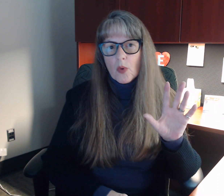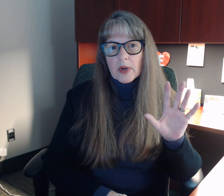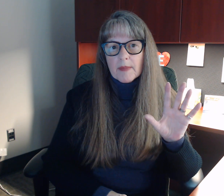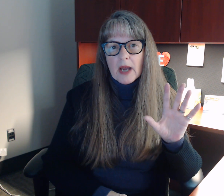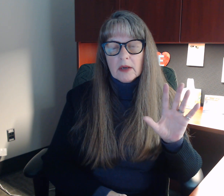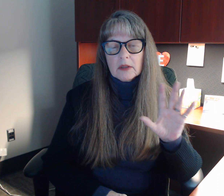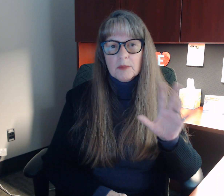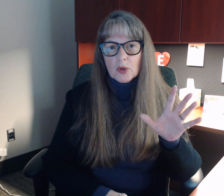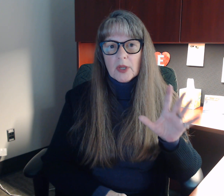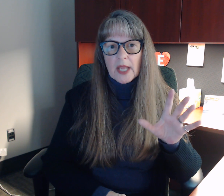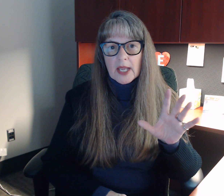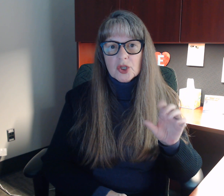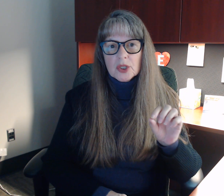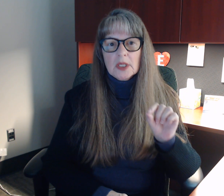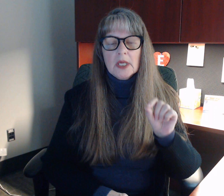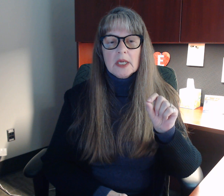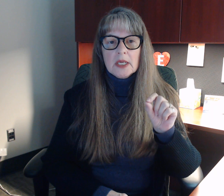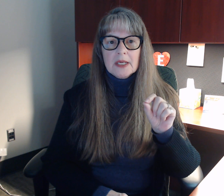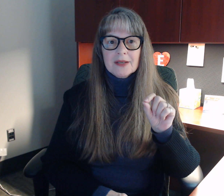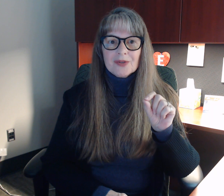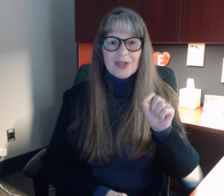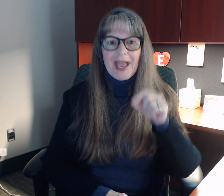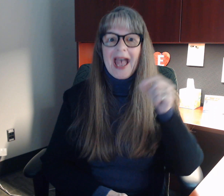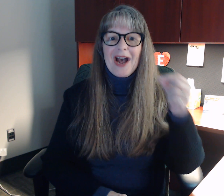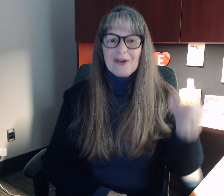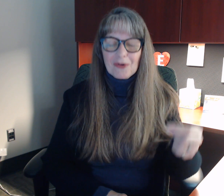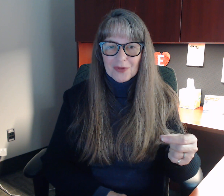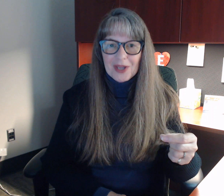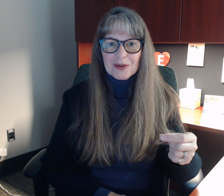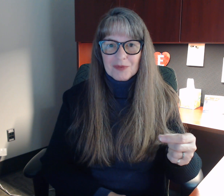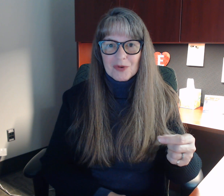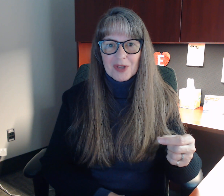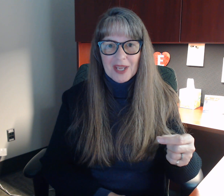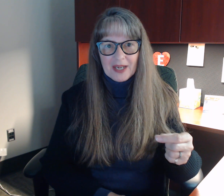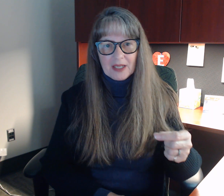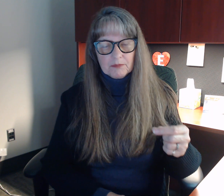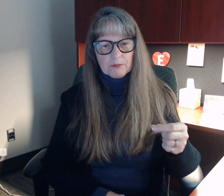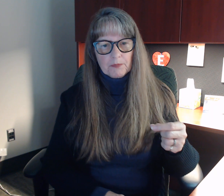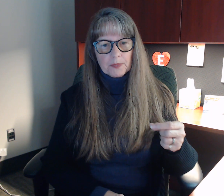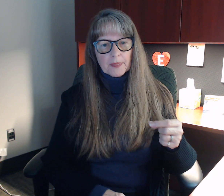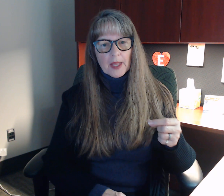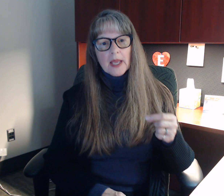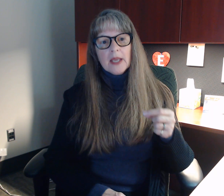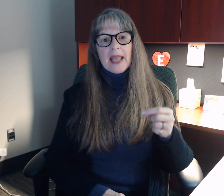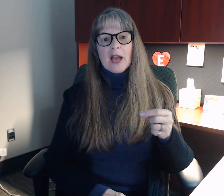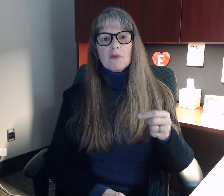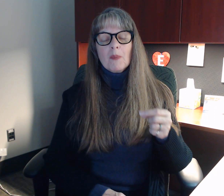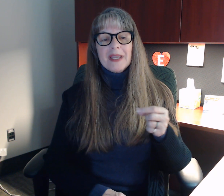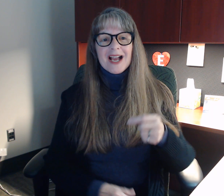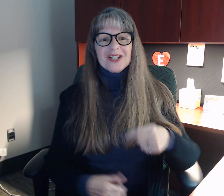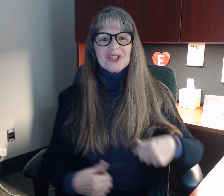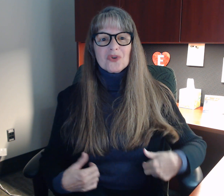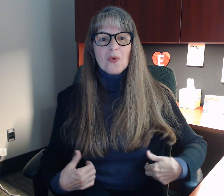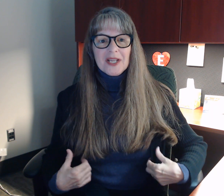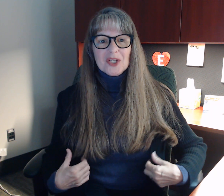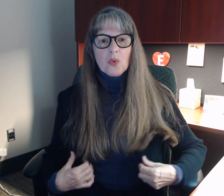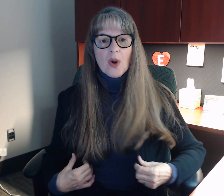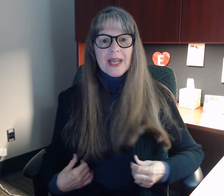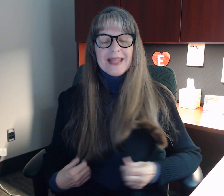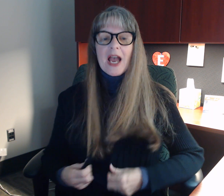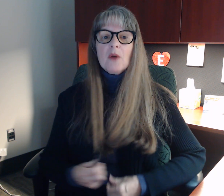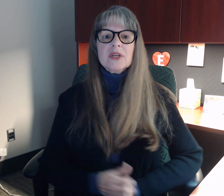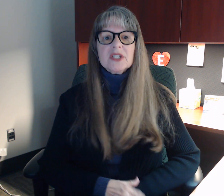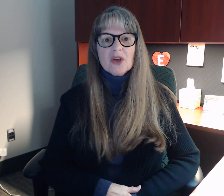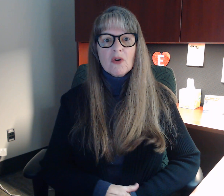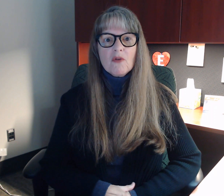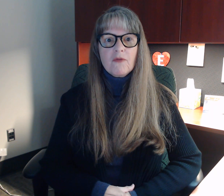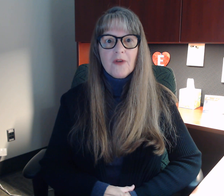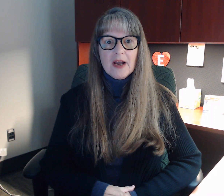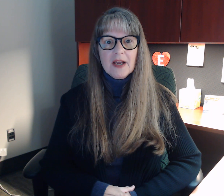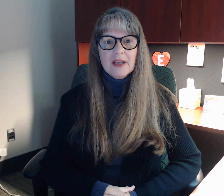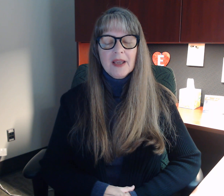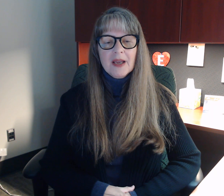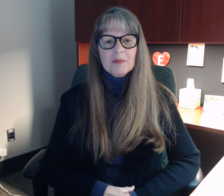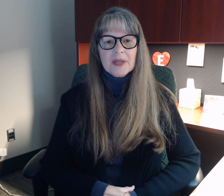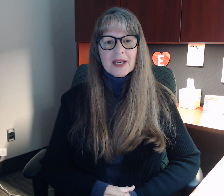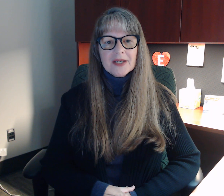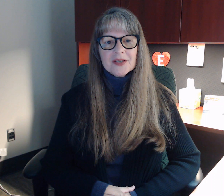about communication, is how are they communicating. Now, when we got to 2020, that was so fun because